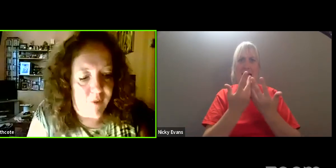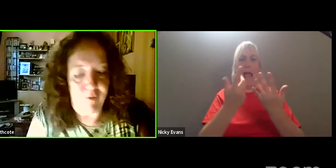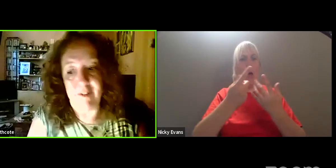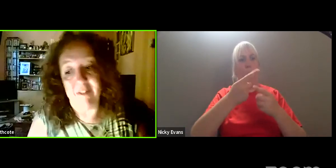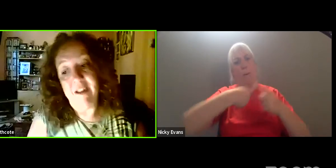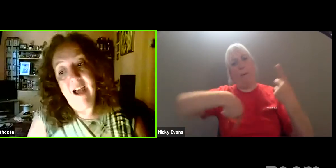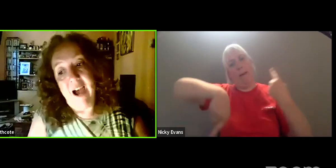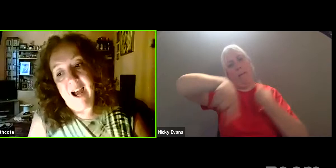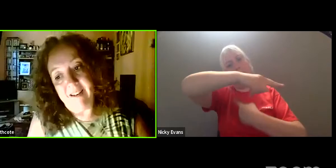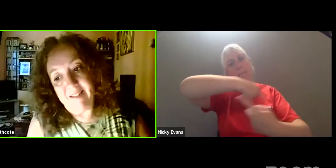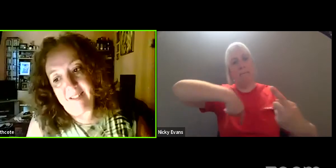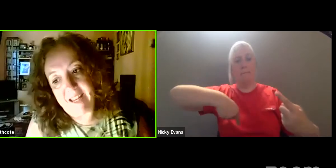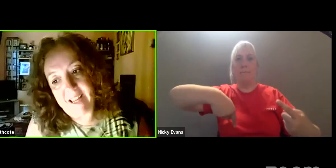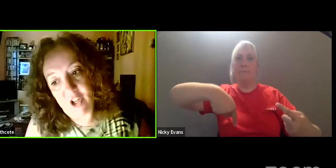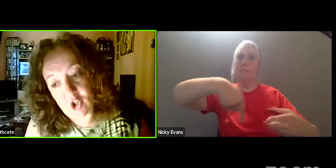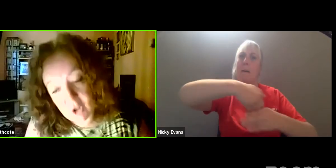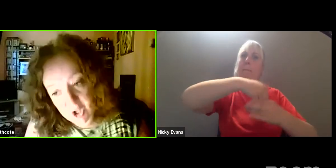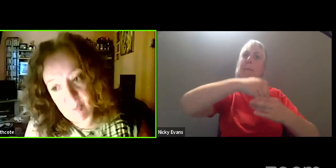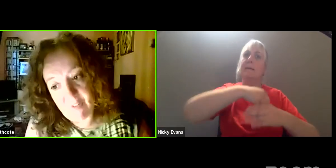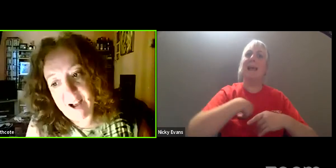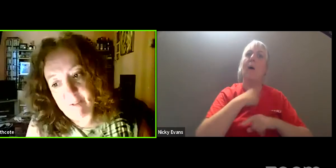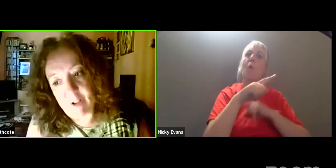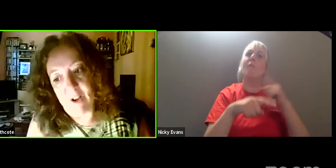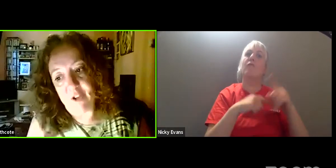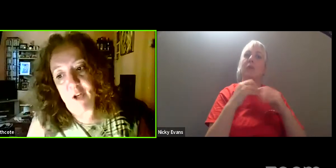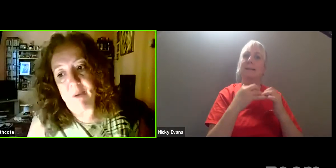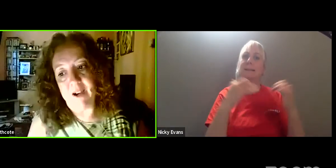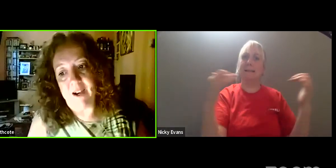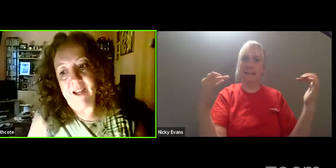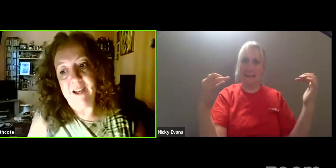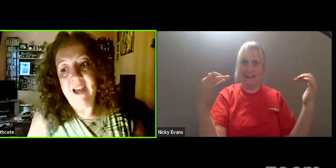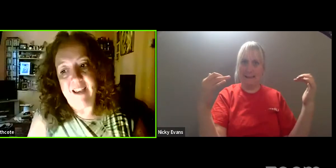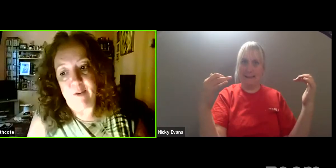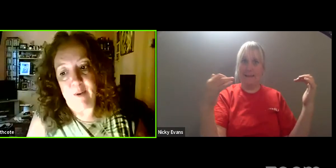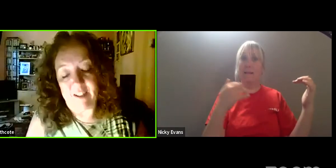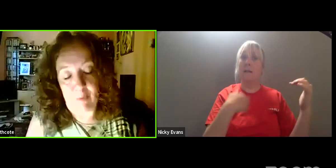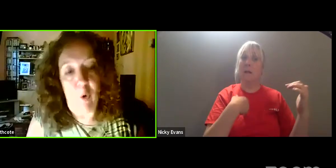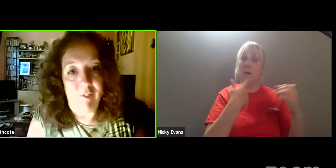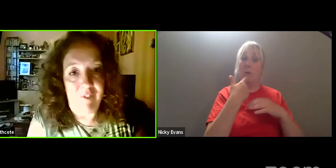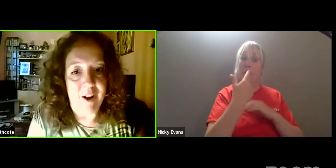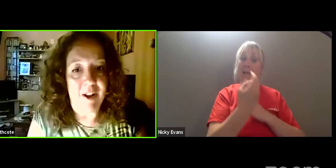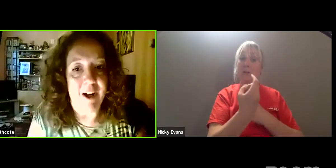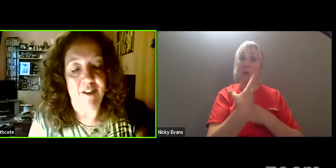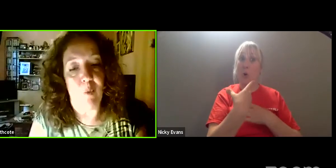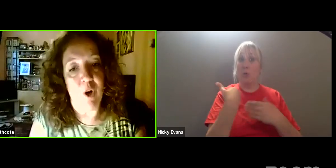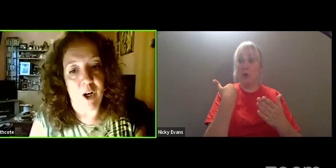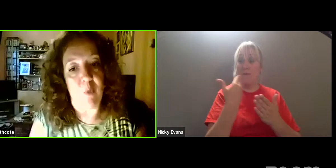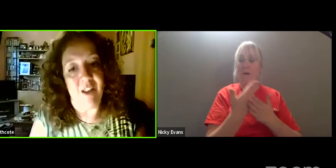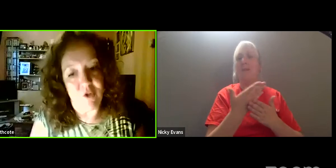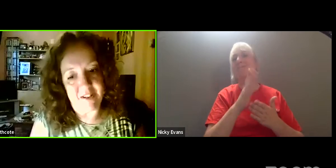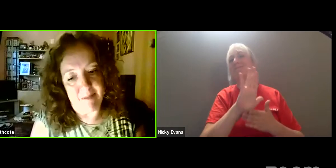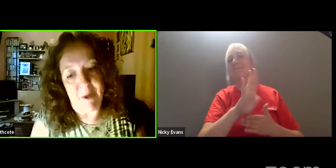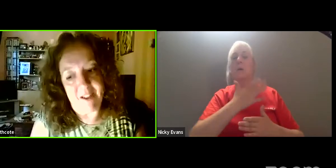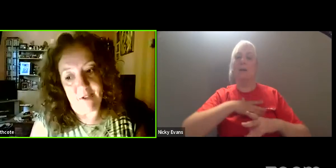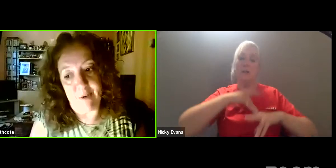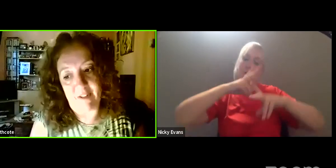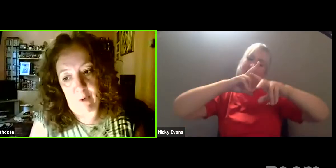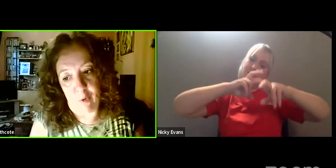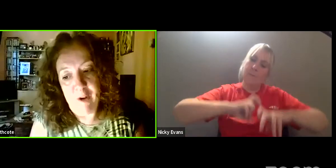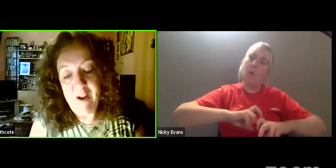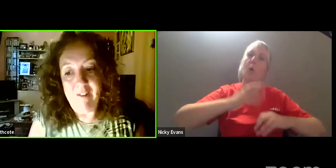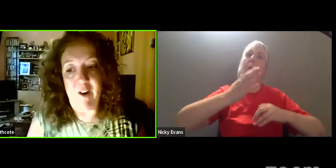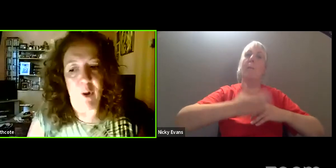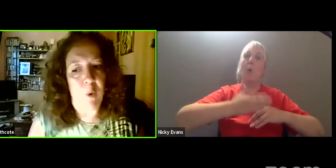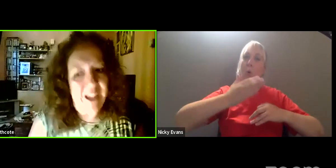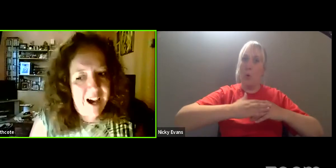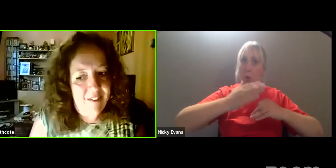the conference, and the instruction we've had regarding UBI is to explore further and to work with interested parties to